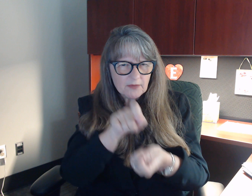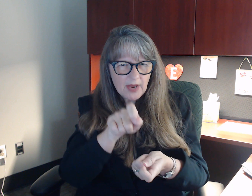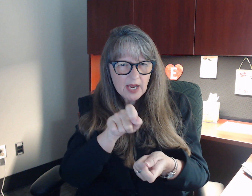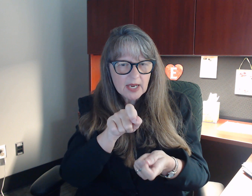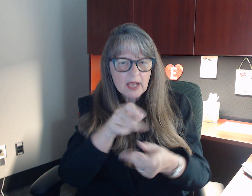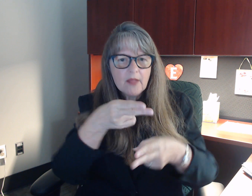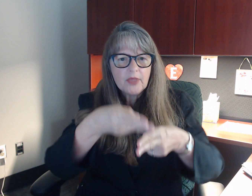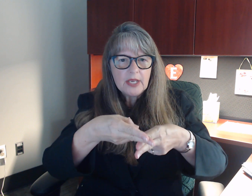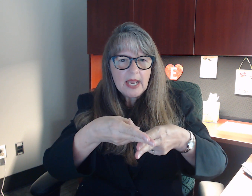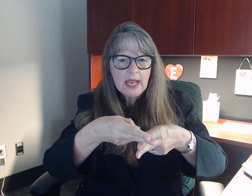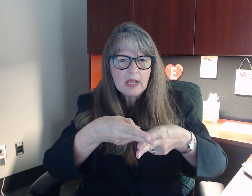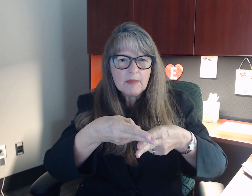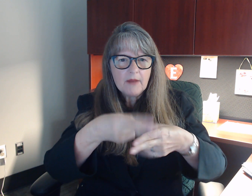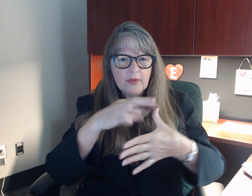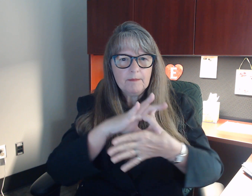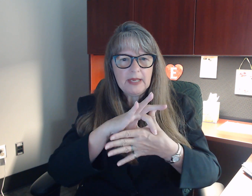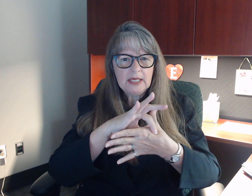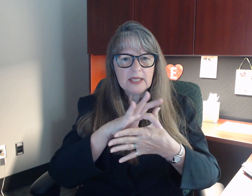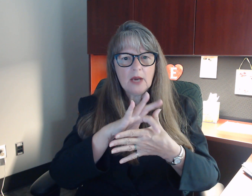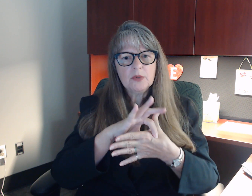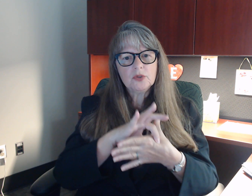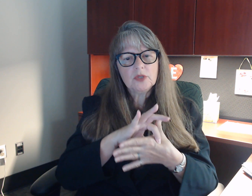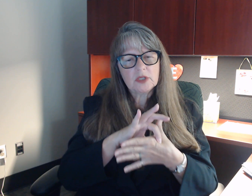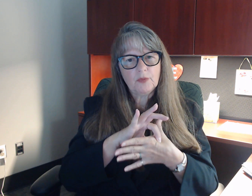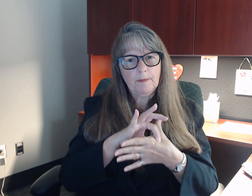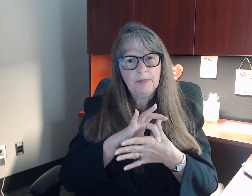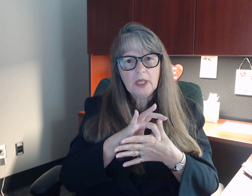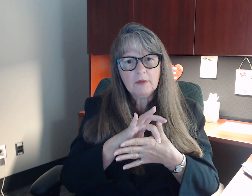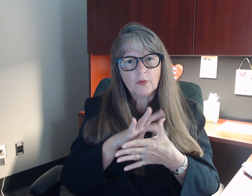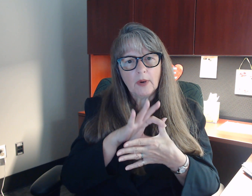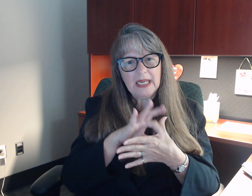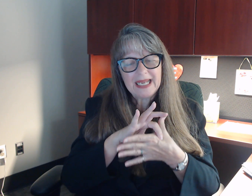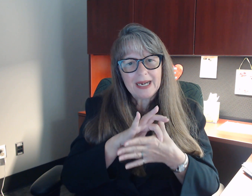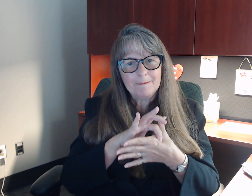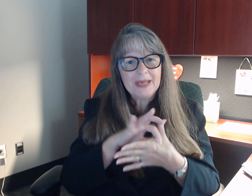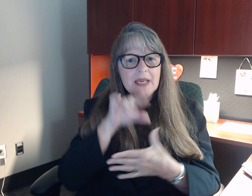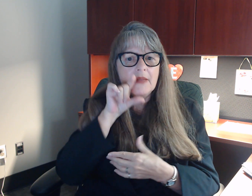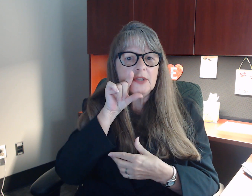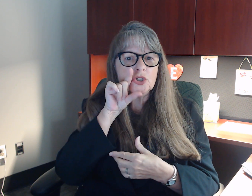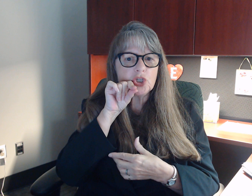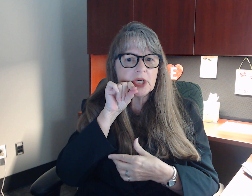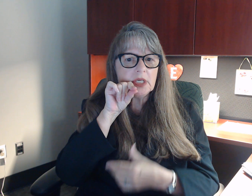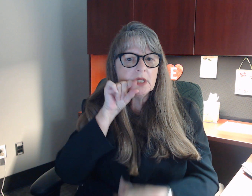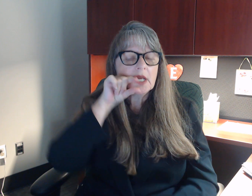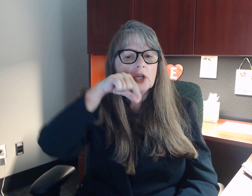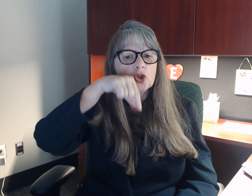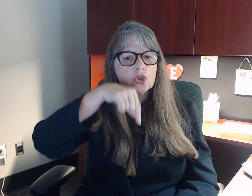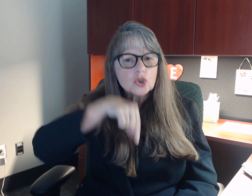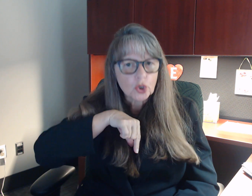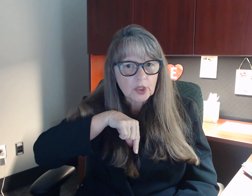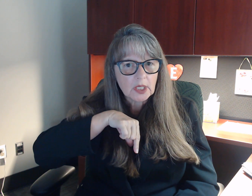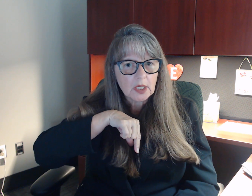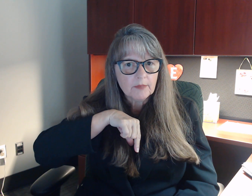specify the name of the meat, I would do this for beef or any kind of meat, and then chicken, turkey.